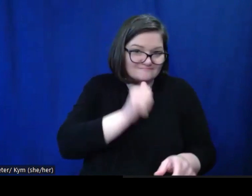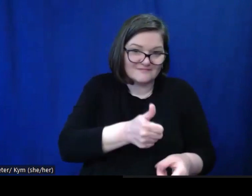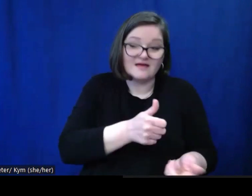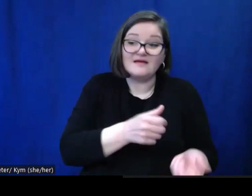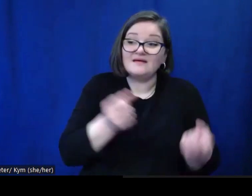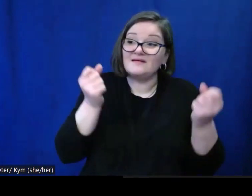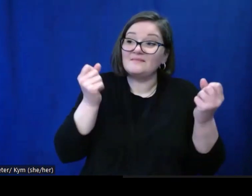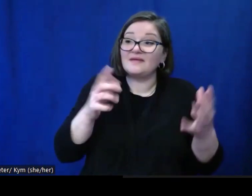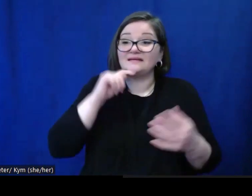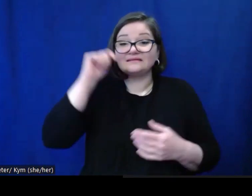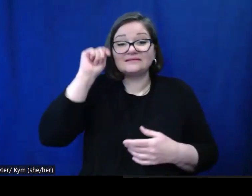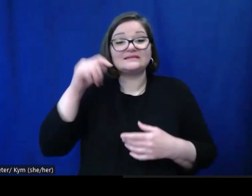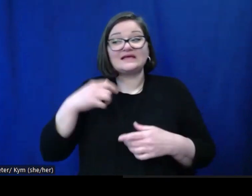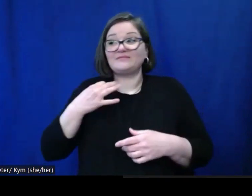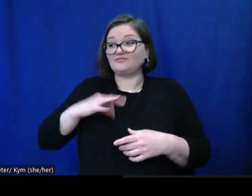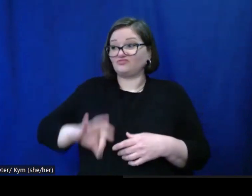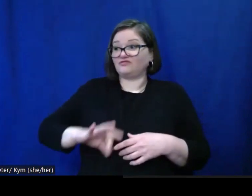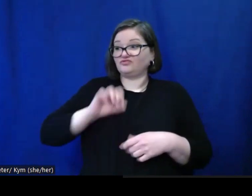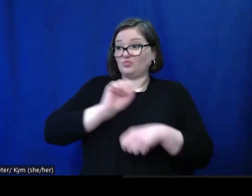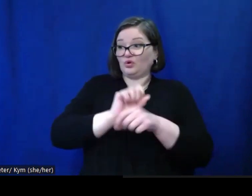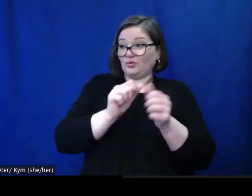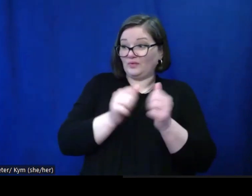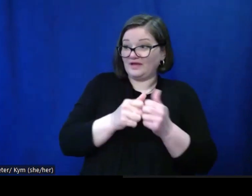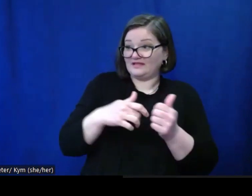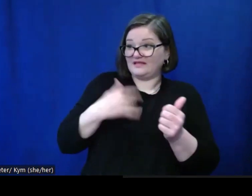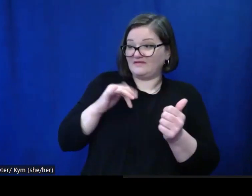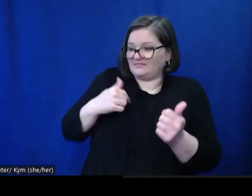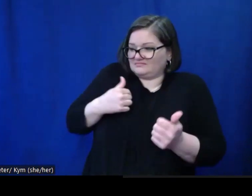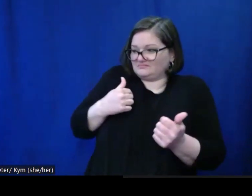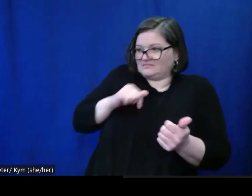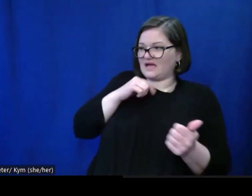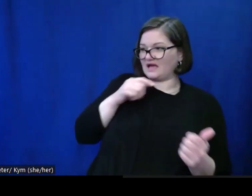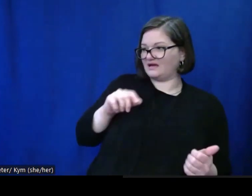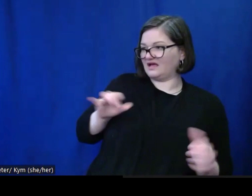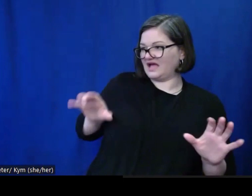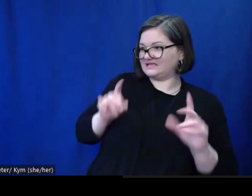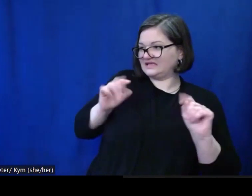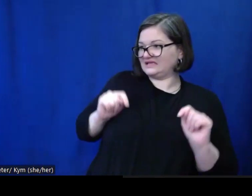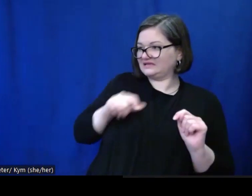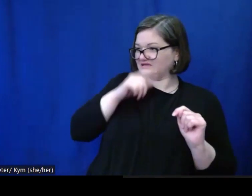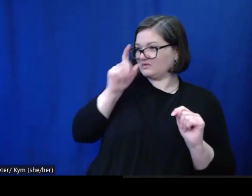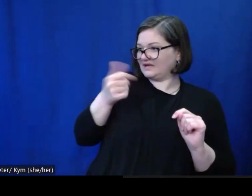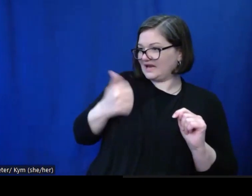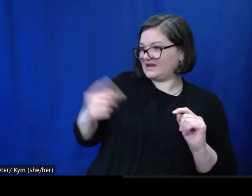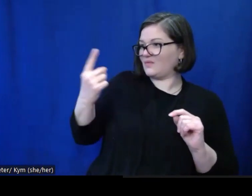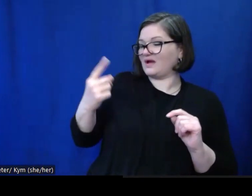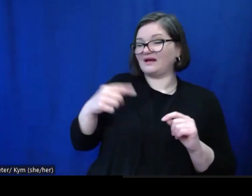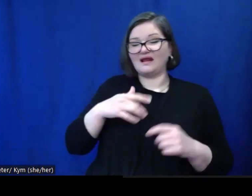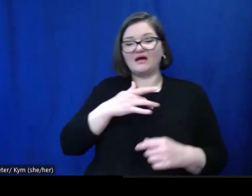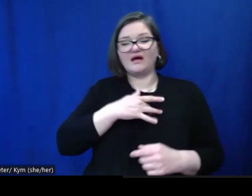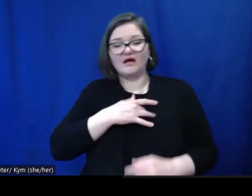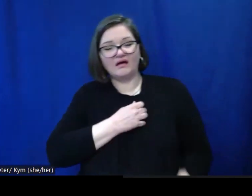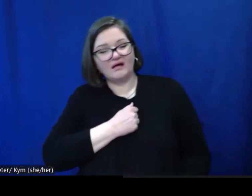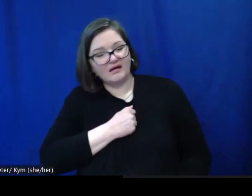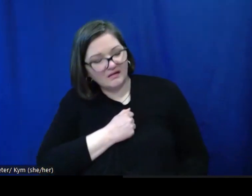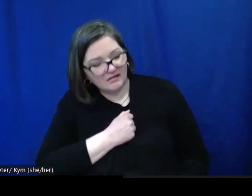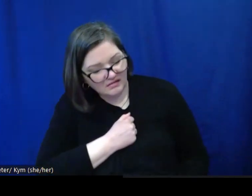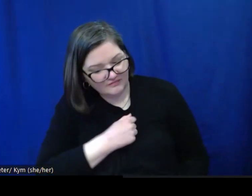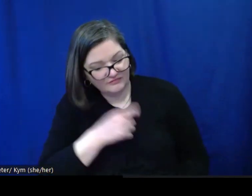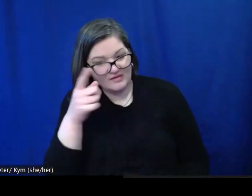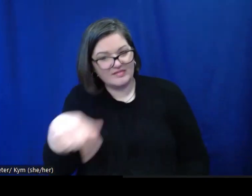of working with that are like, "I've got it. I don't need anyone." And I'm thinking, oh, my heart is hurting for you, because part